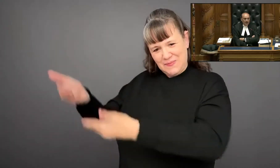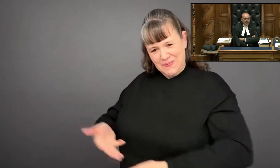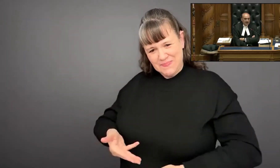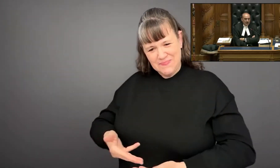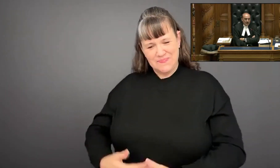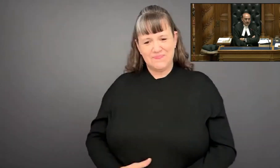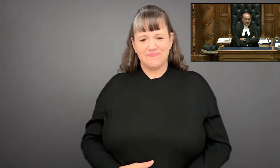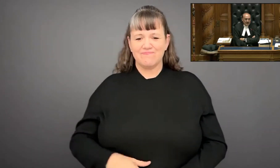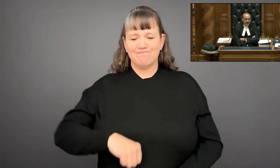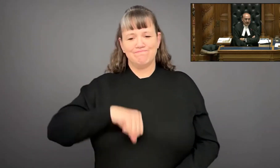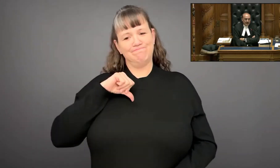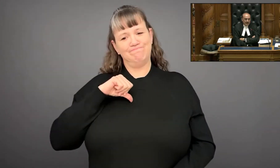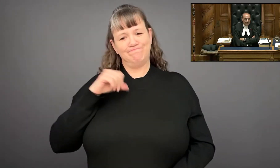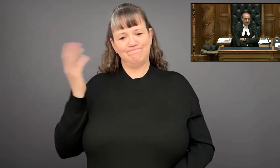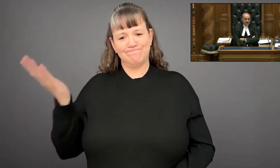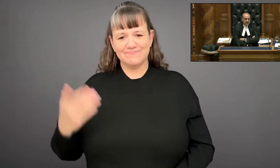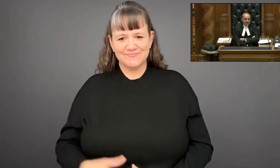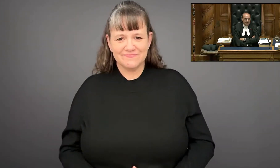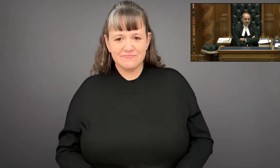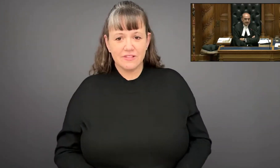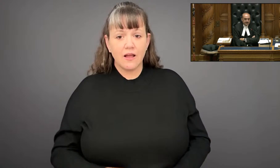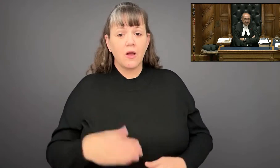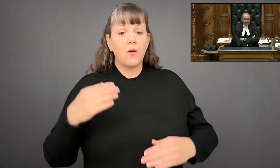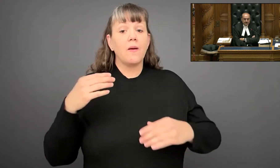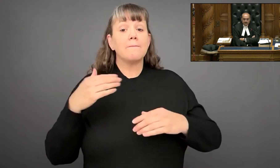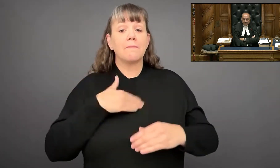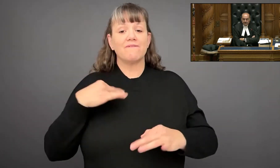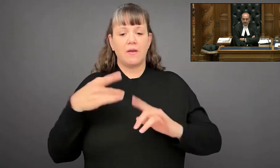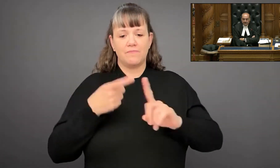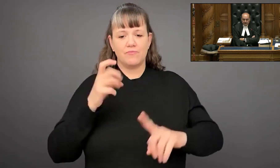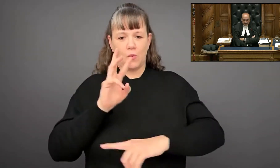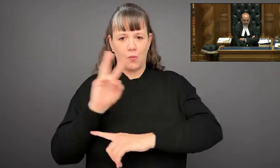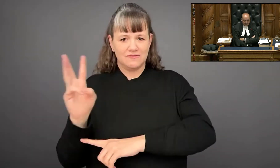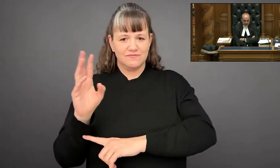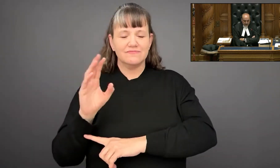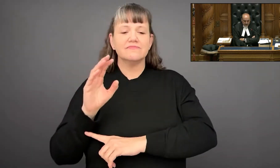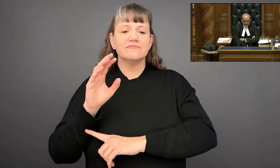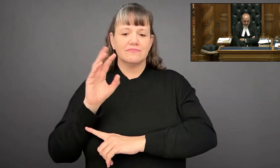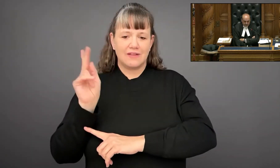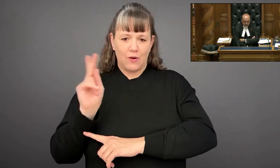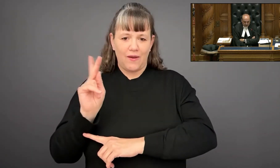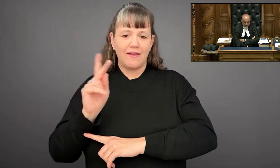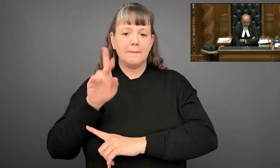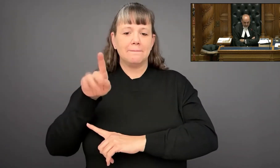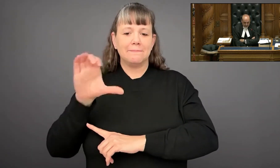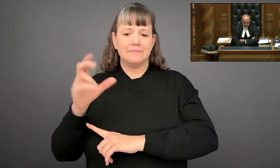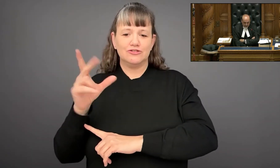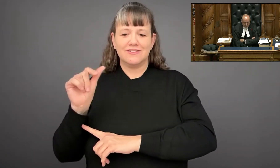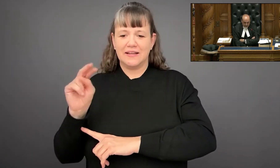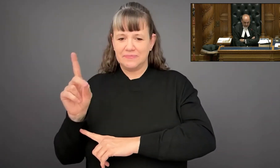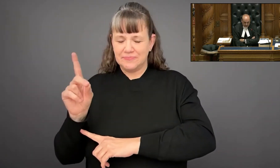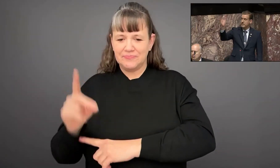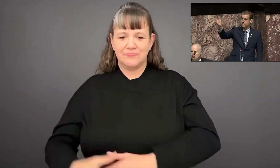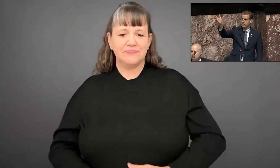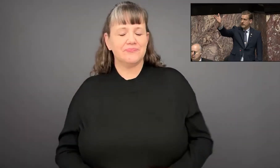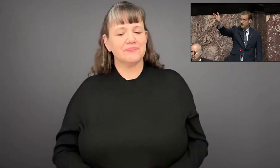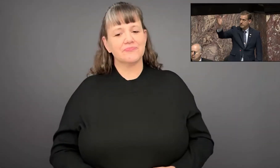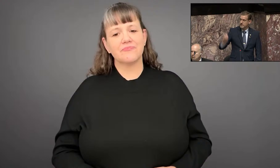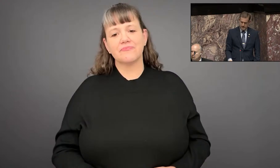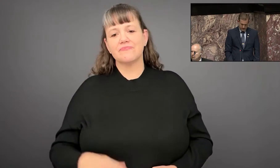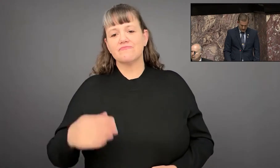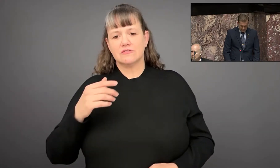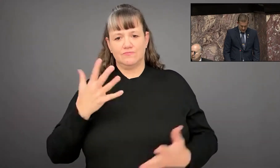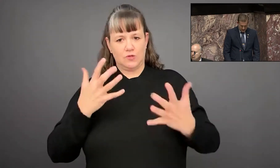Member for West Kona Peachland. Thank you, Mr. Speaker. I as well would like to welcome the Mayor of Peachland, Mayor Patrick